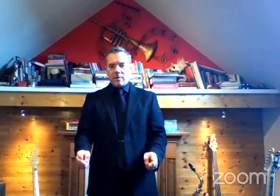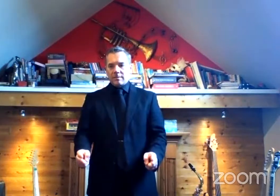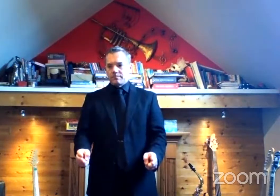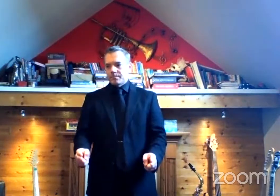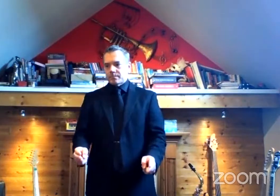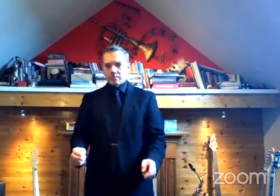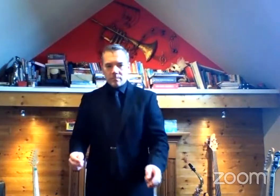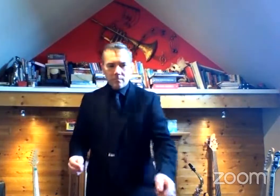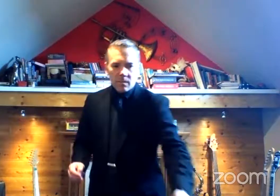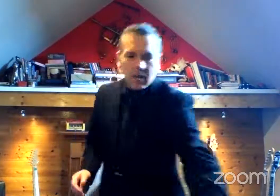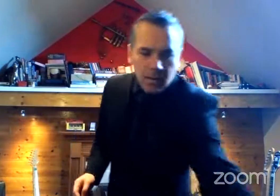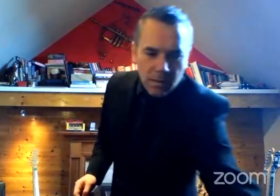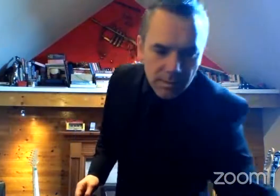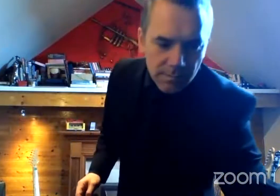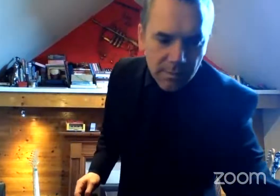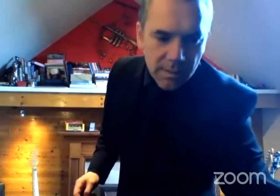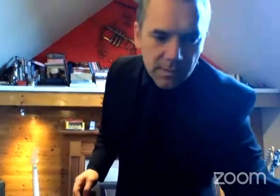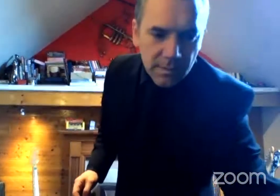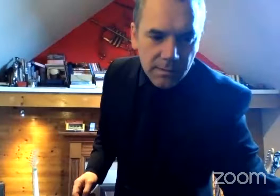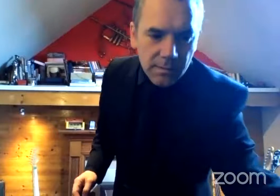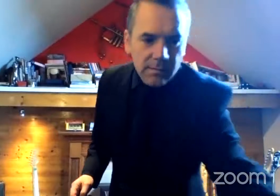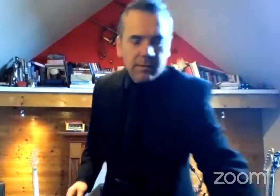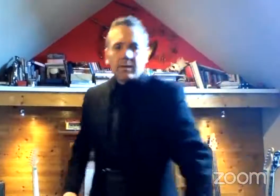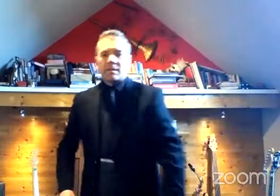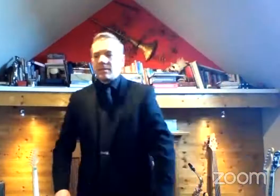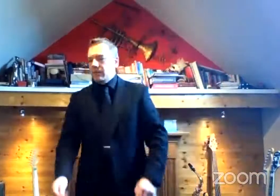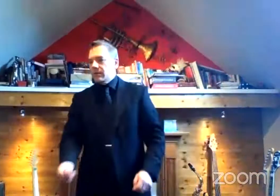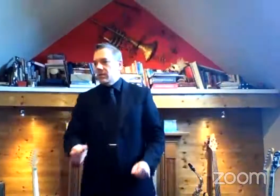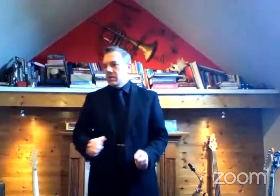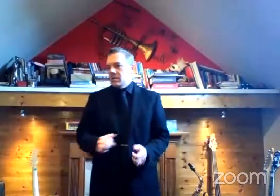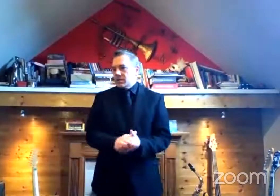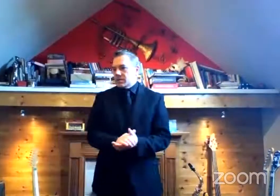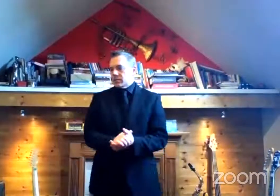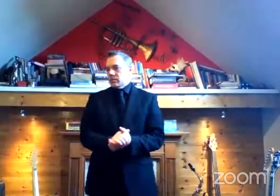way. Okay. Let's have a look. So